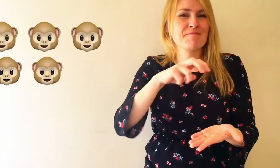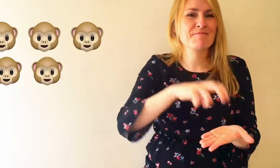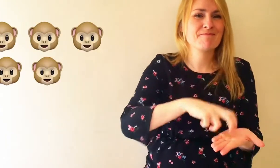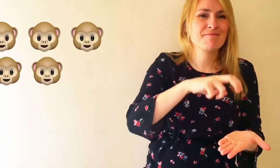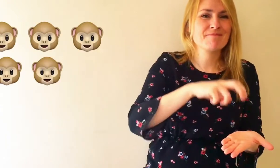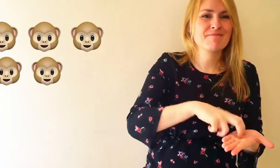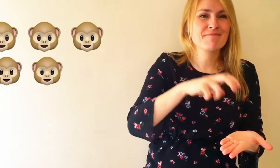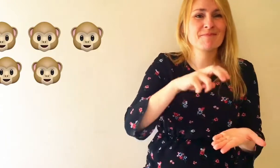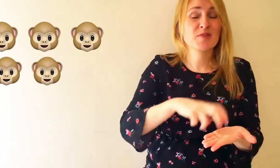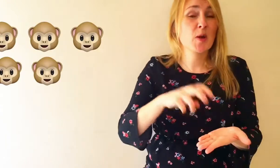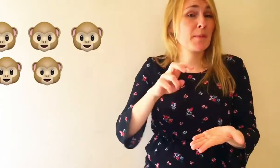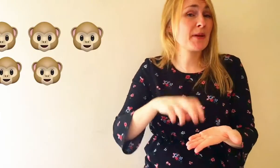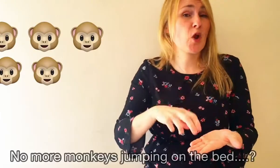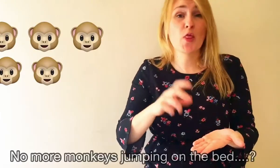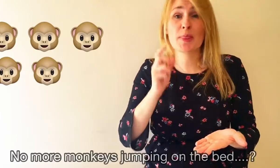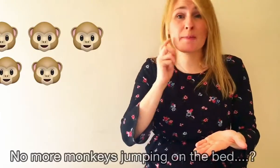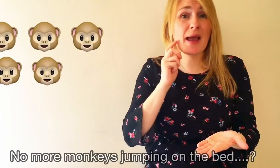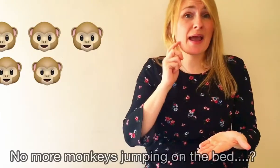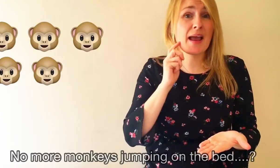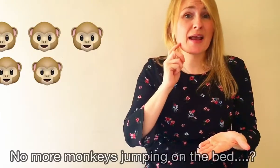monkeys bouncing on the bed,